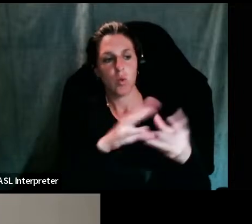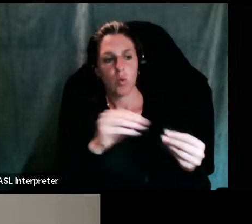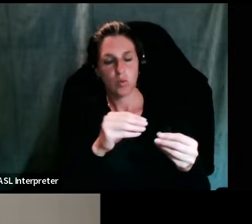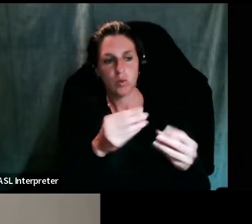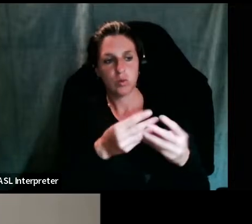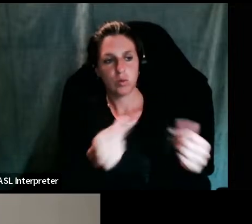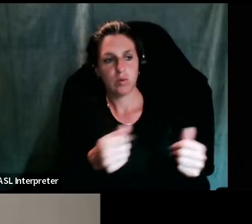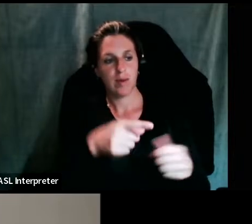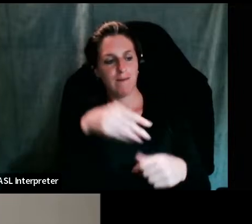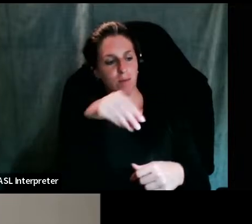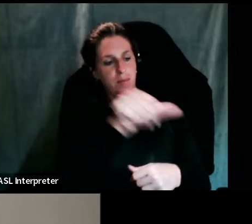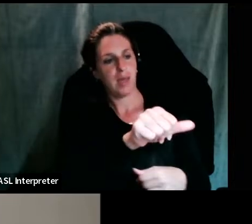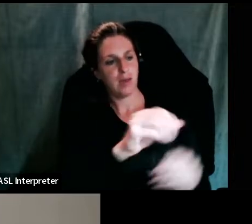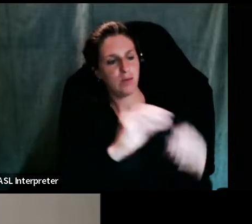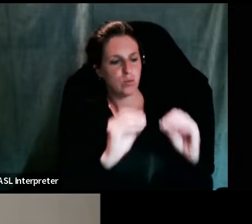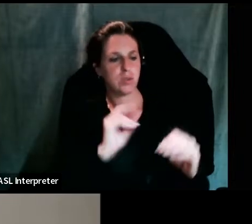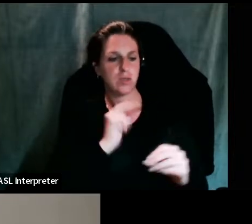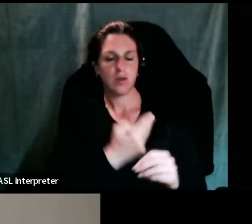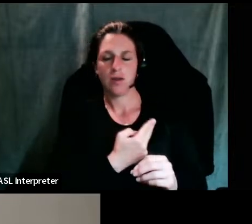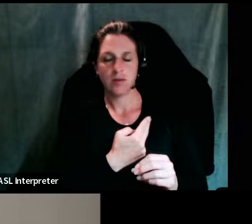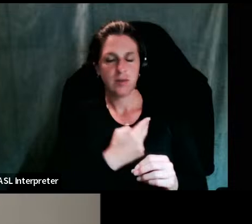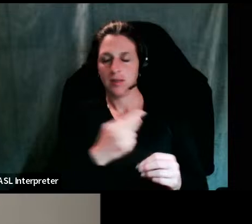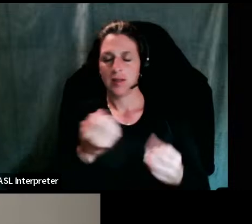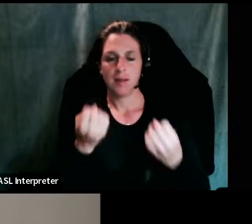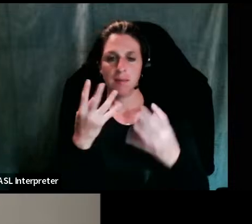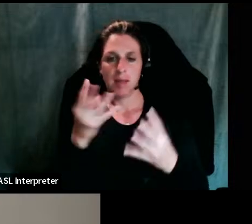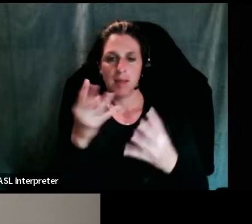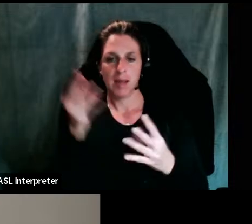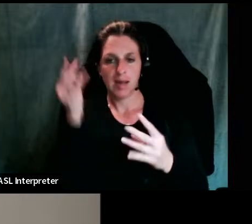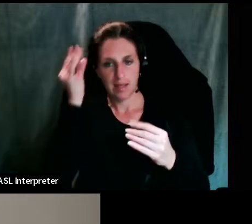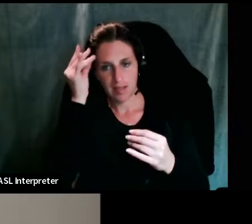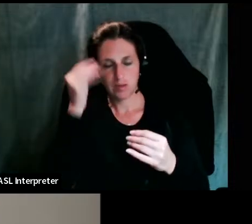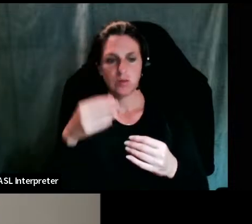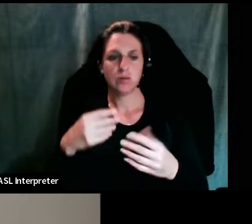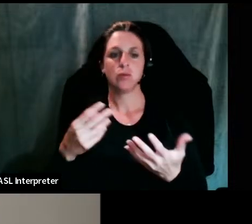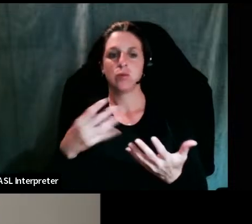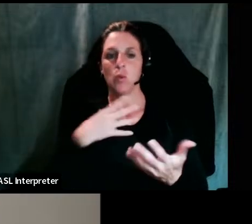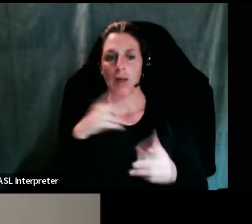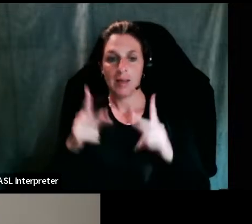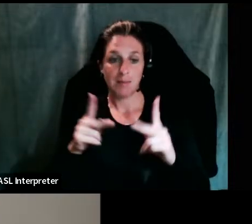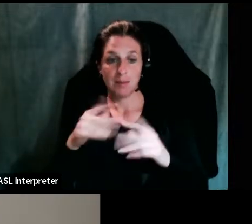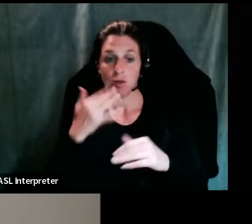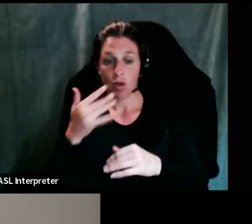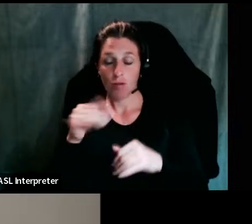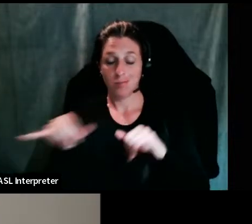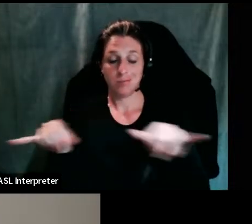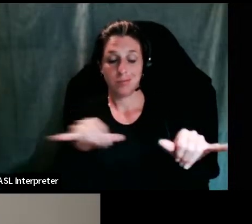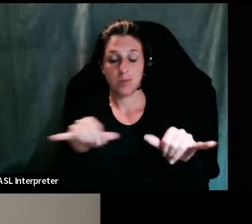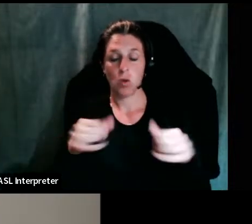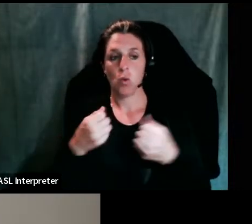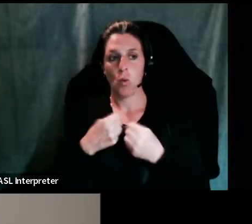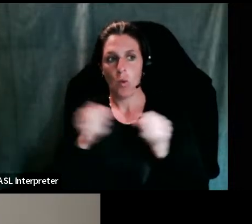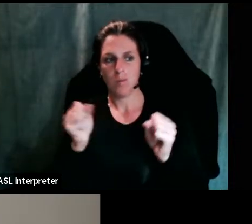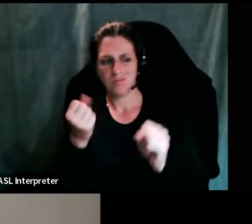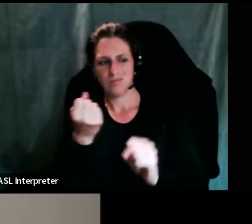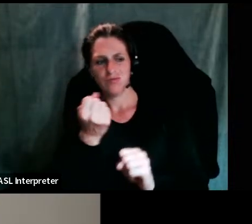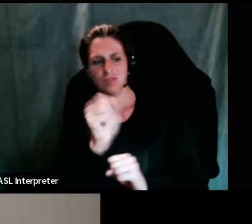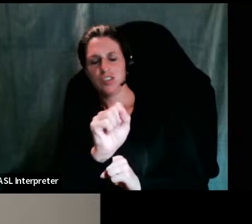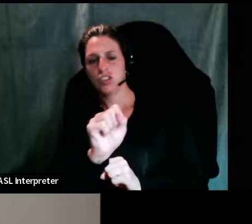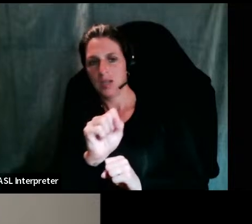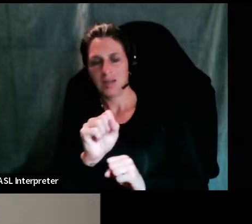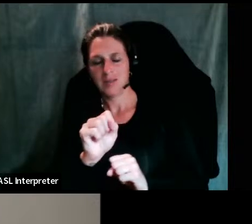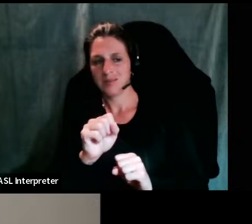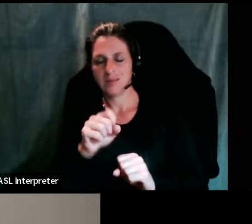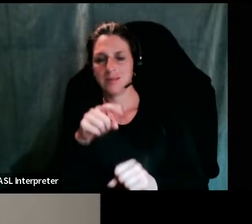teach us. There are many thinkers, white and people of color alike, who openly reject this anti-racist